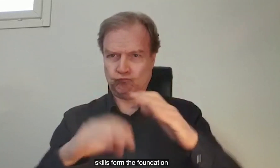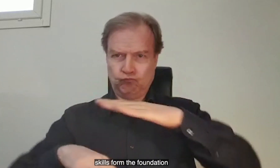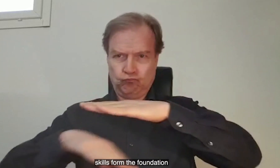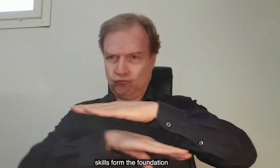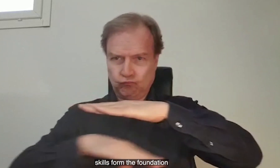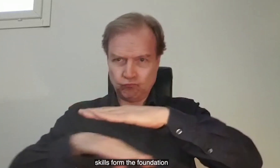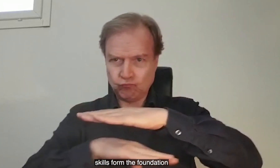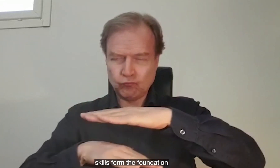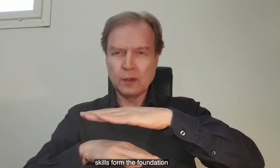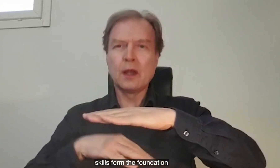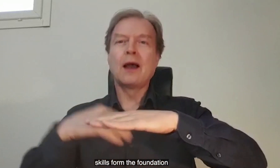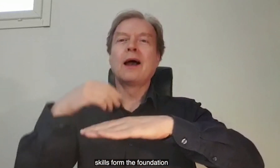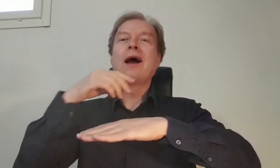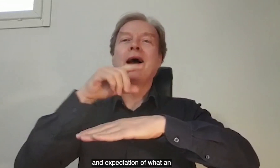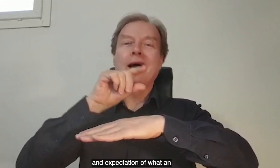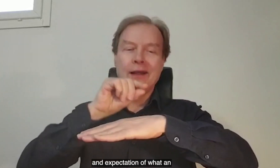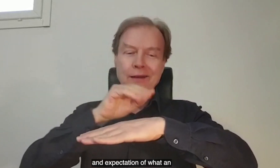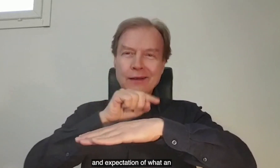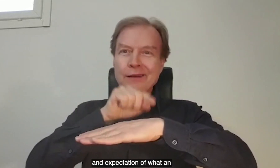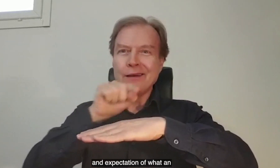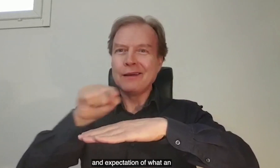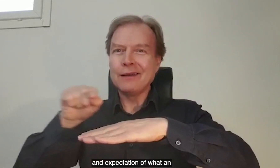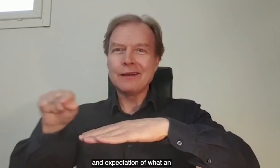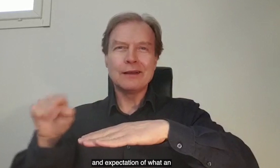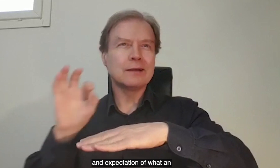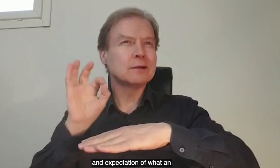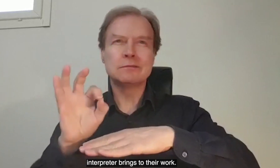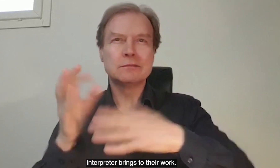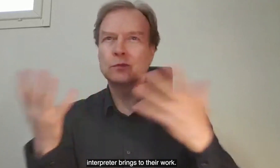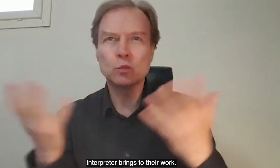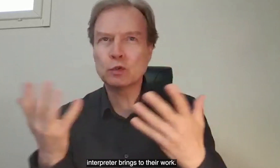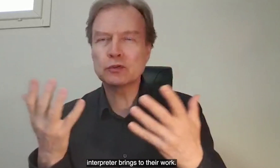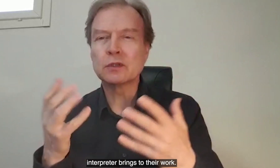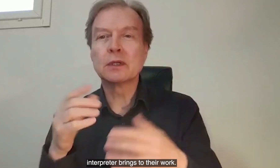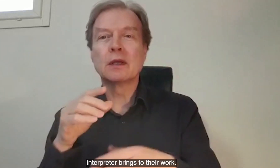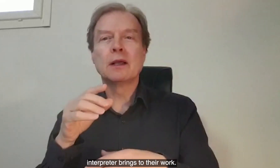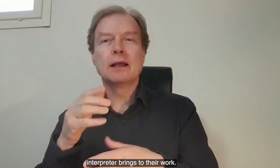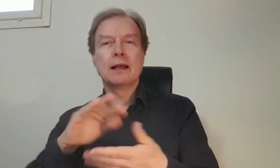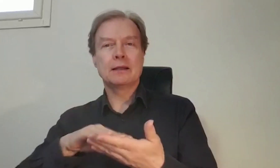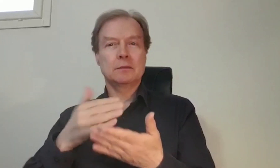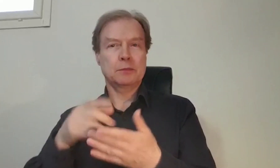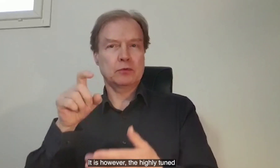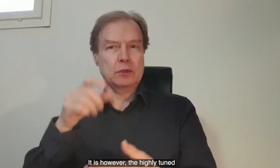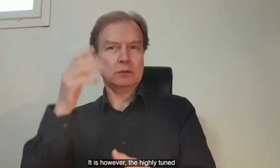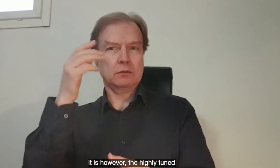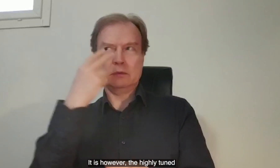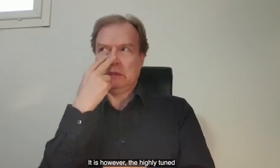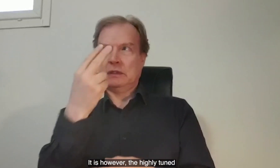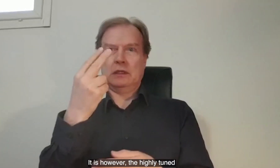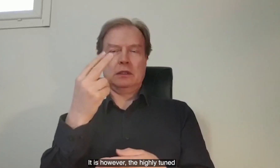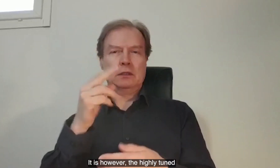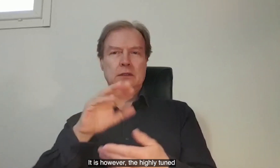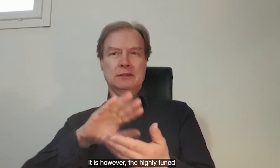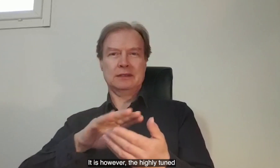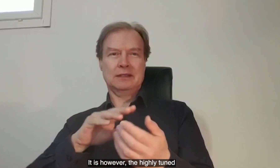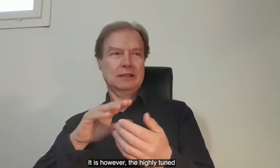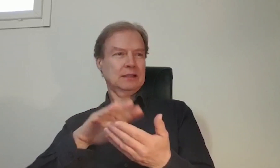In conclusion, good command of language and strong interpreting skills form the foundation and expectation of what